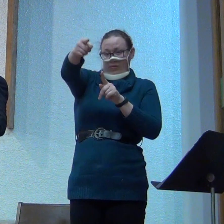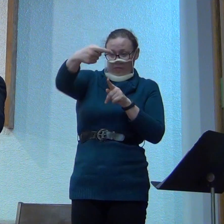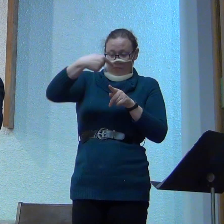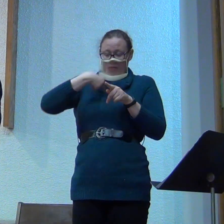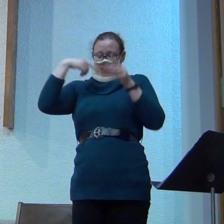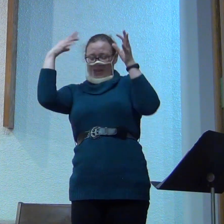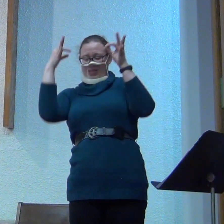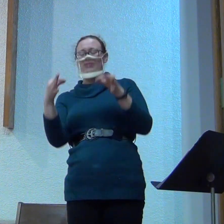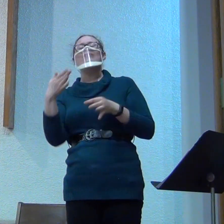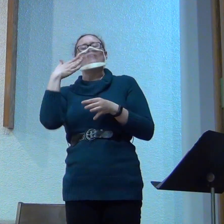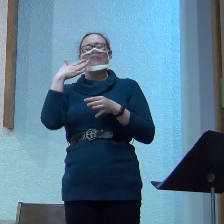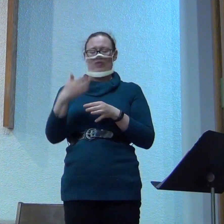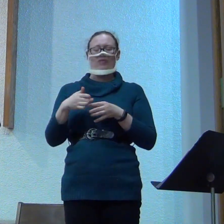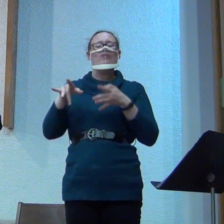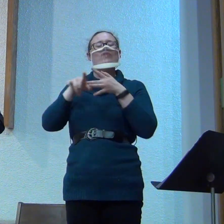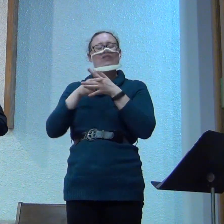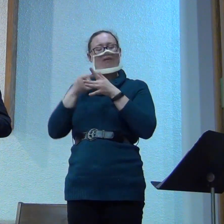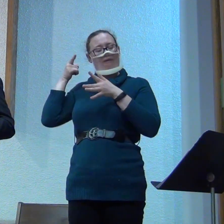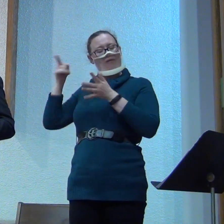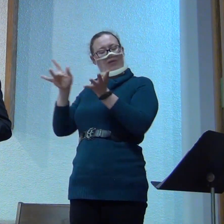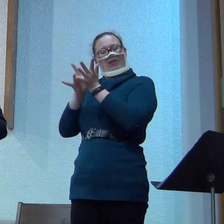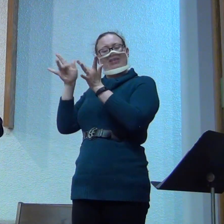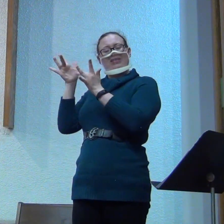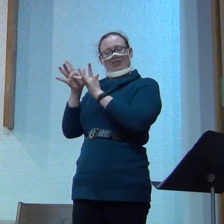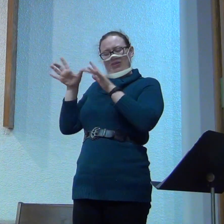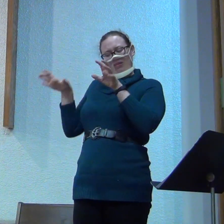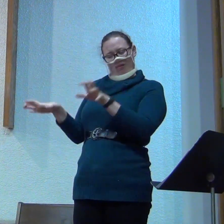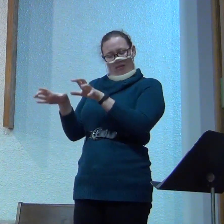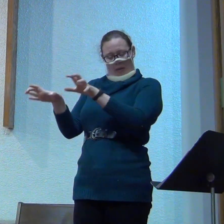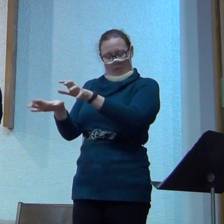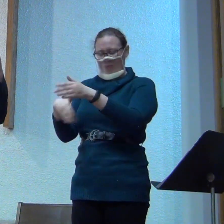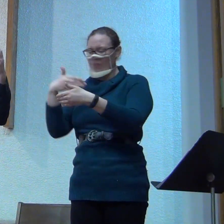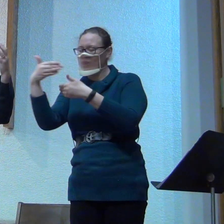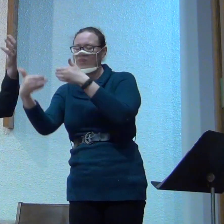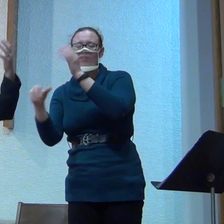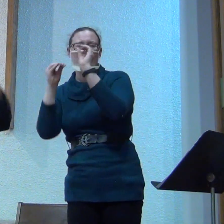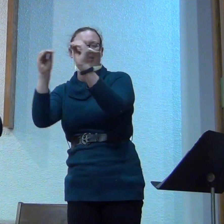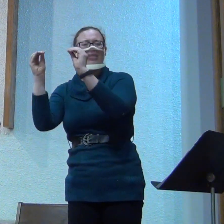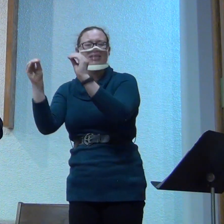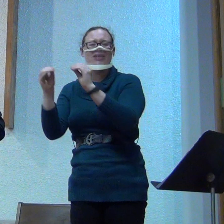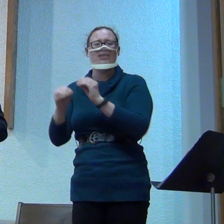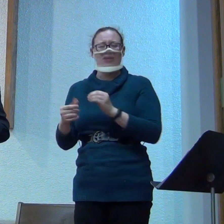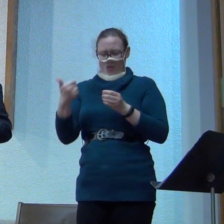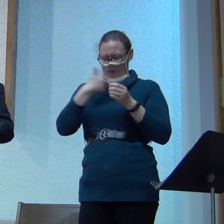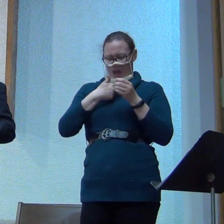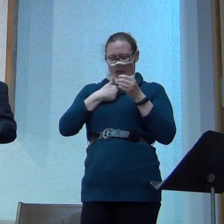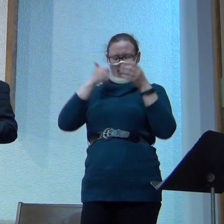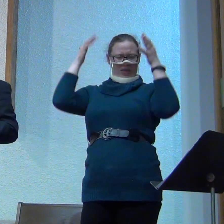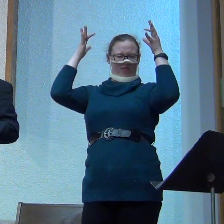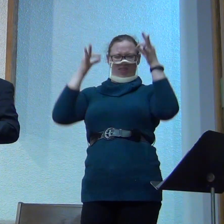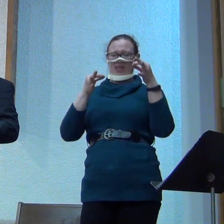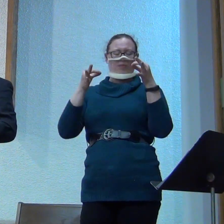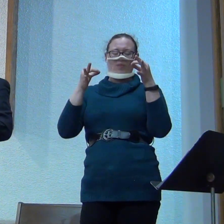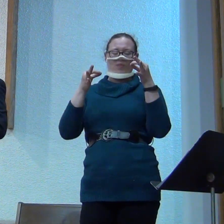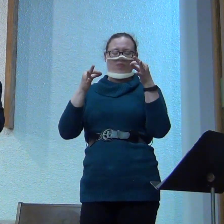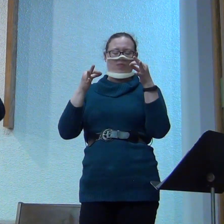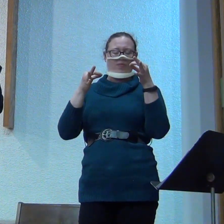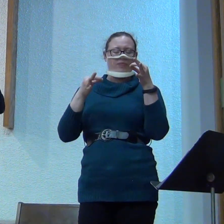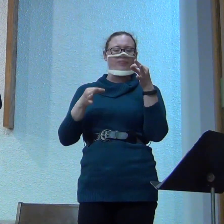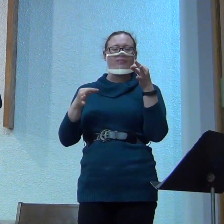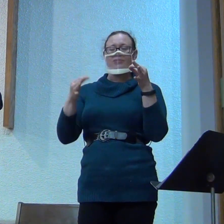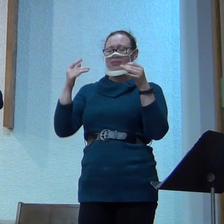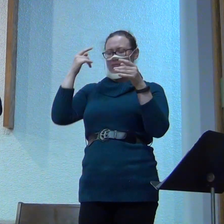decide that this was a good way to start Jesus' public ministry. It's not left up to us to decide whether this miracle